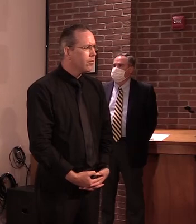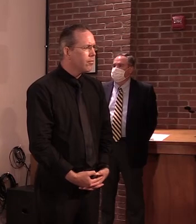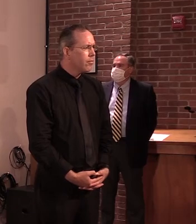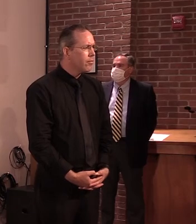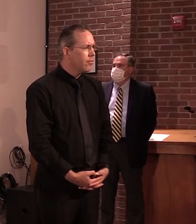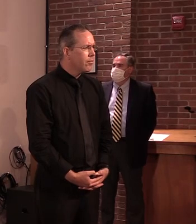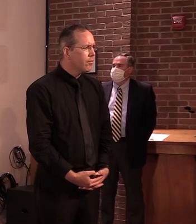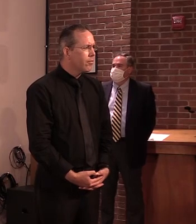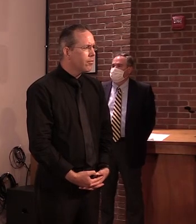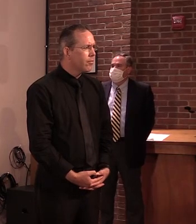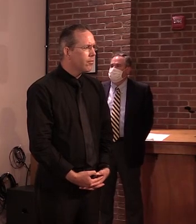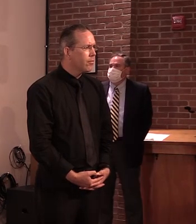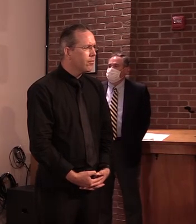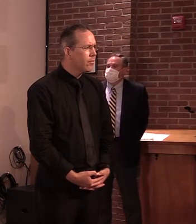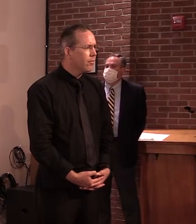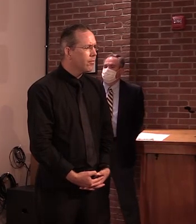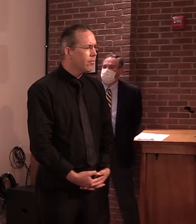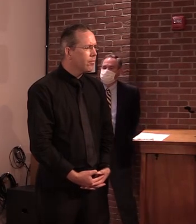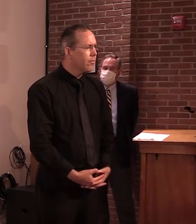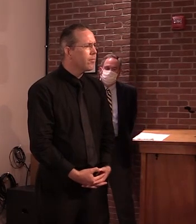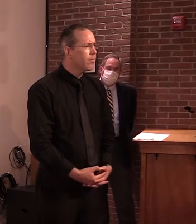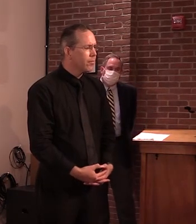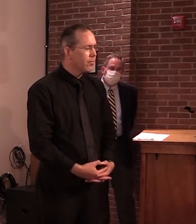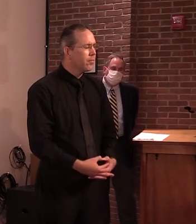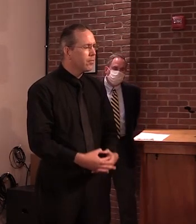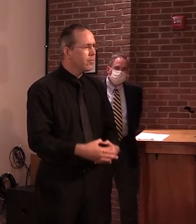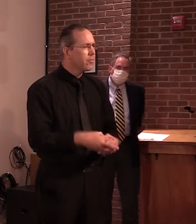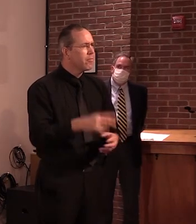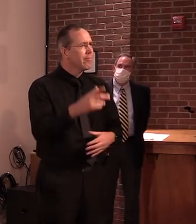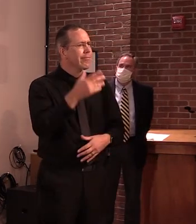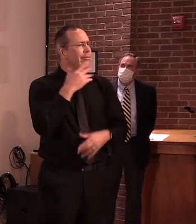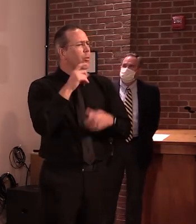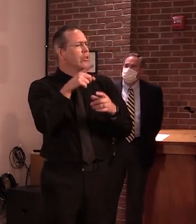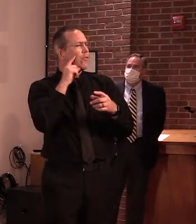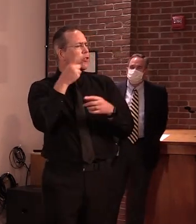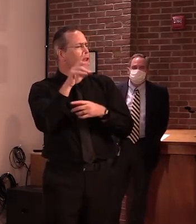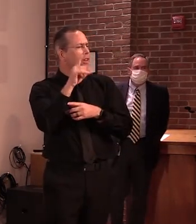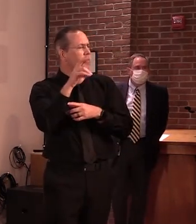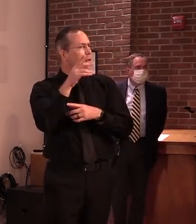virus being viable on surfaces for 72 hours.